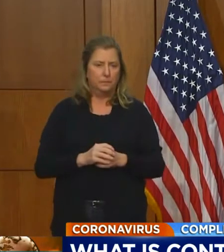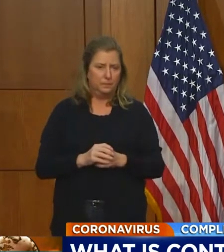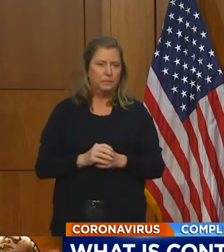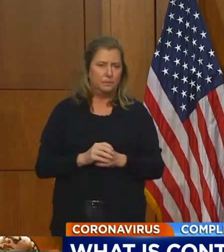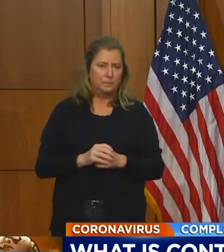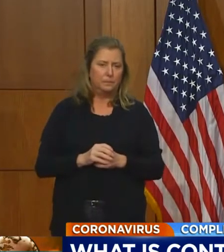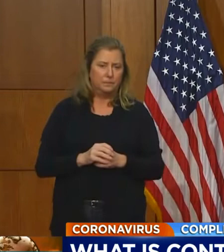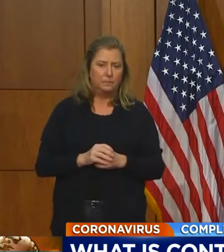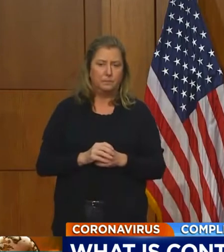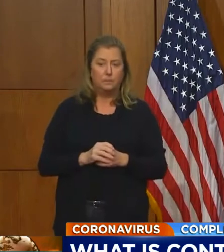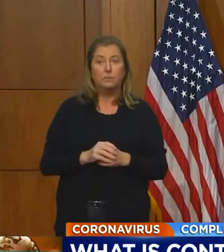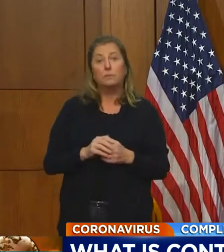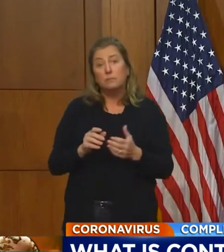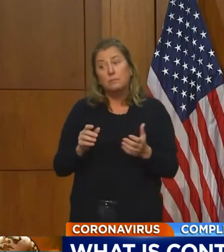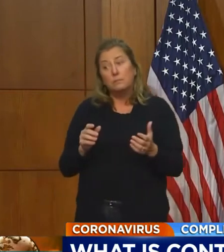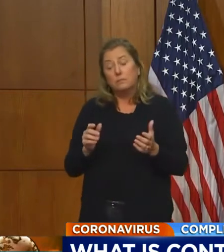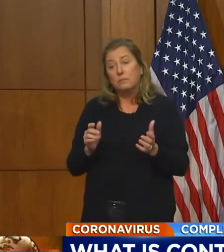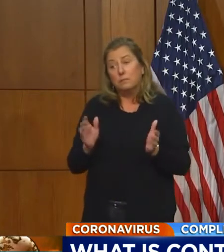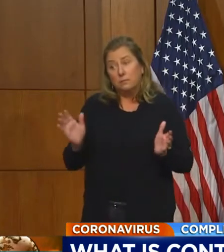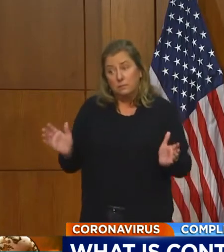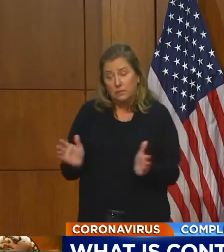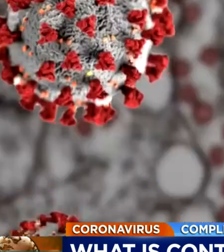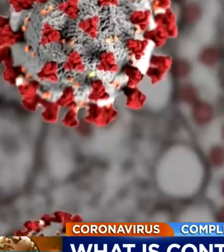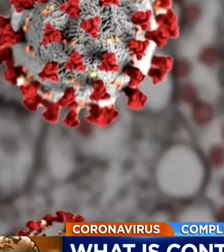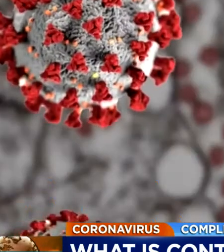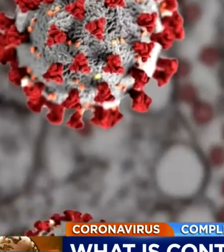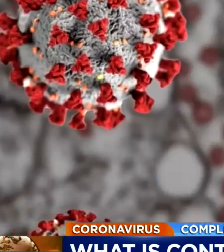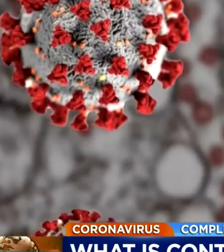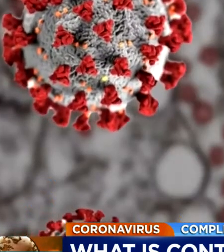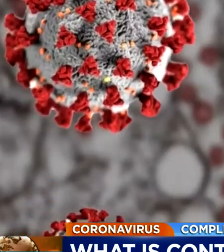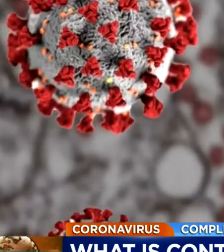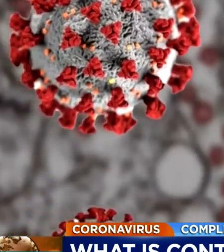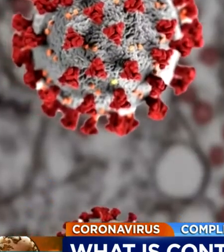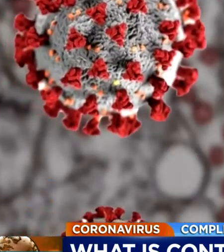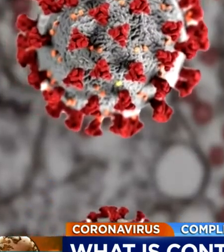and encourage their names to be given to their healthcare providers.